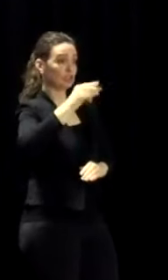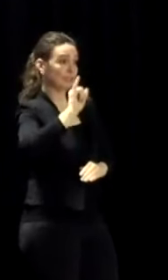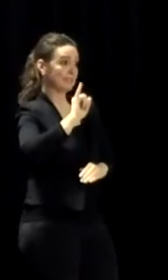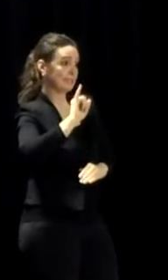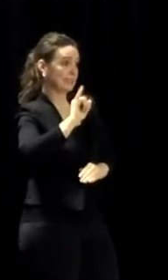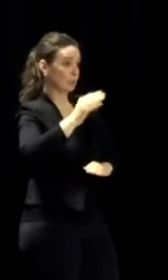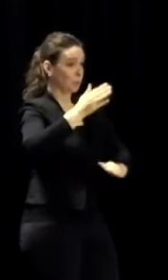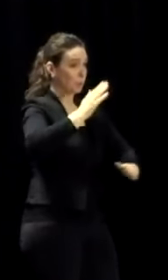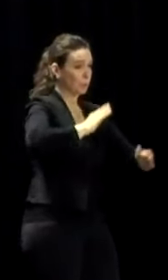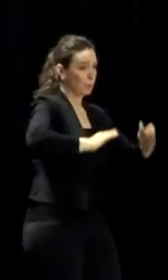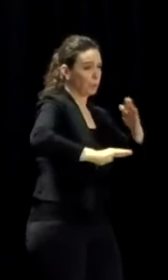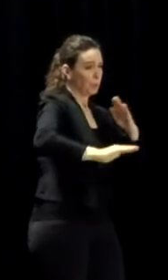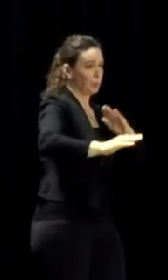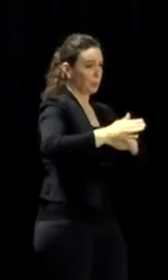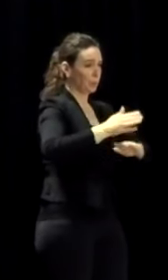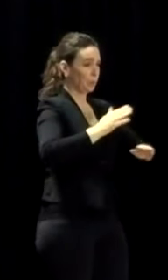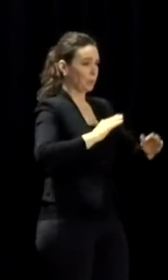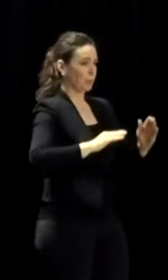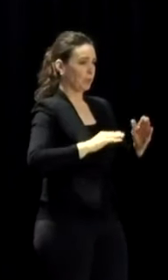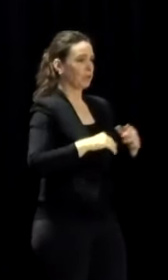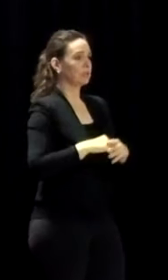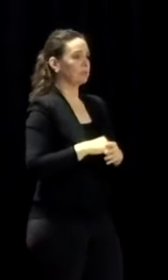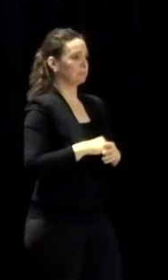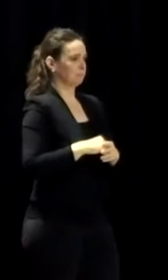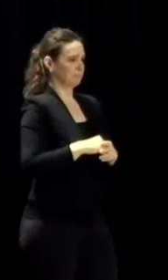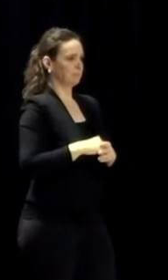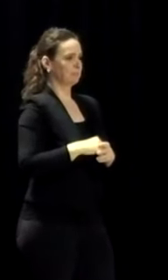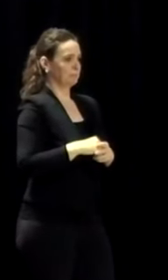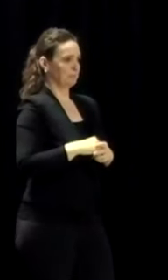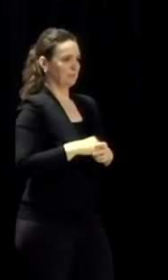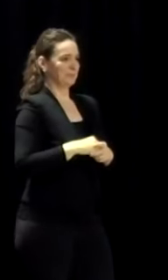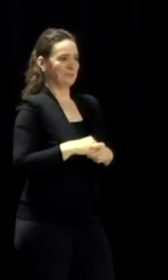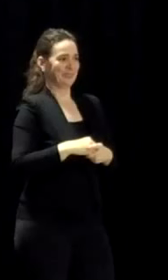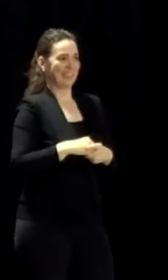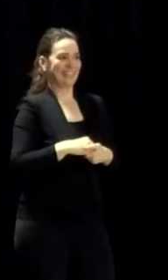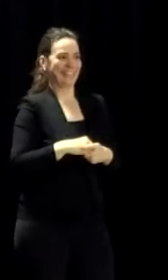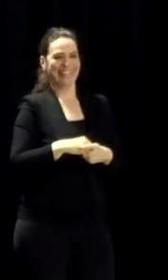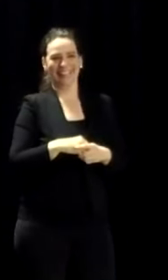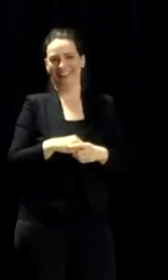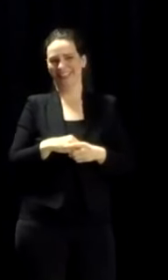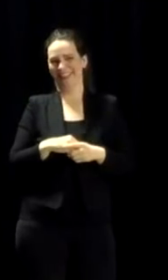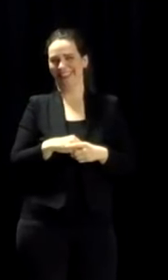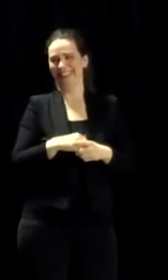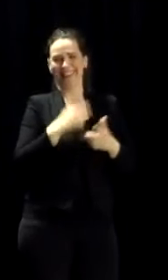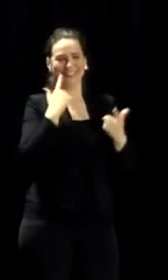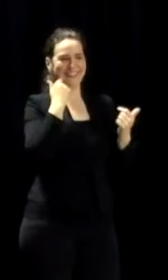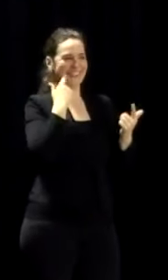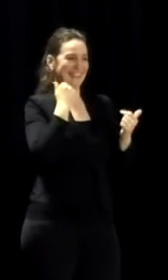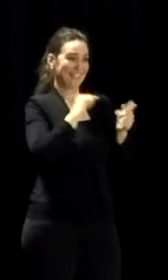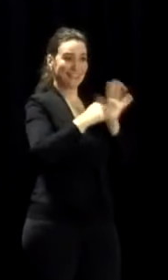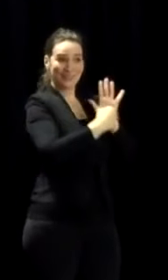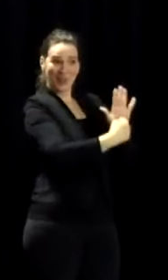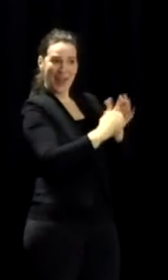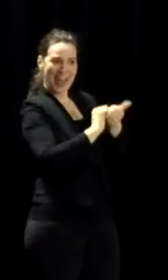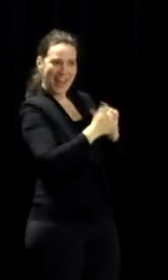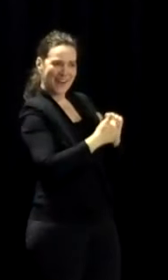not going to practice it right here. Would you please? So we have worked in coordination with 100 Black